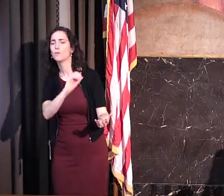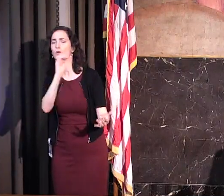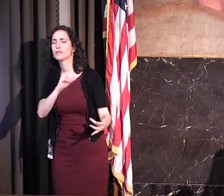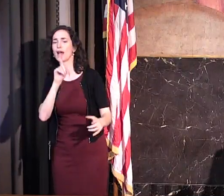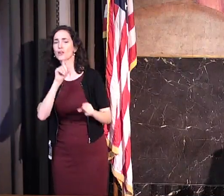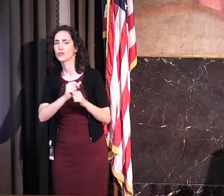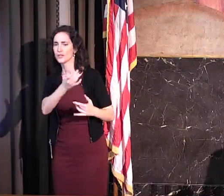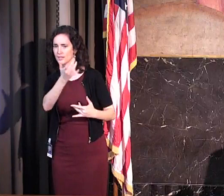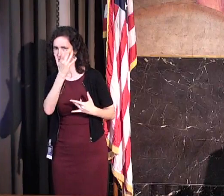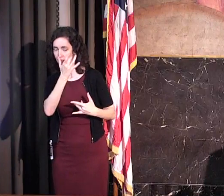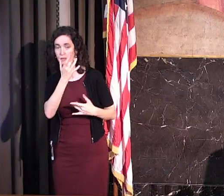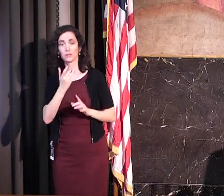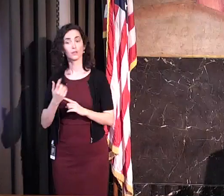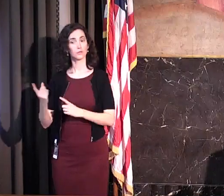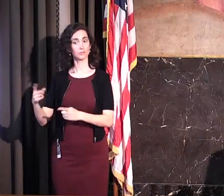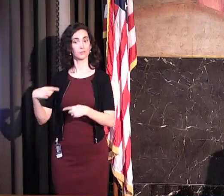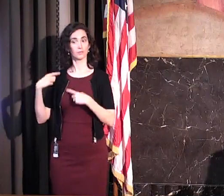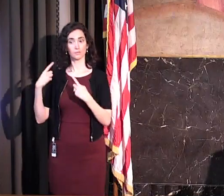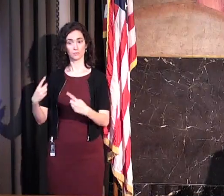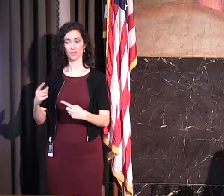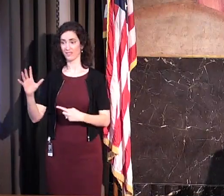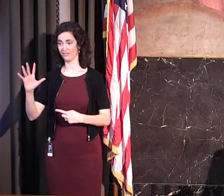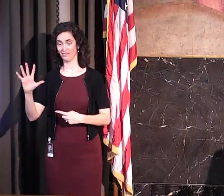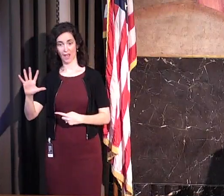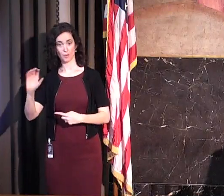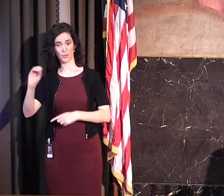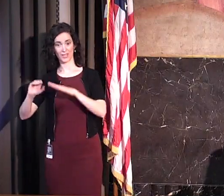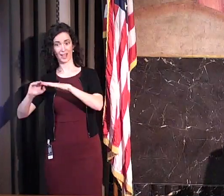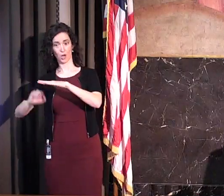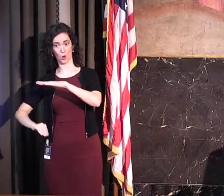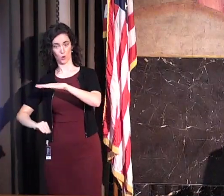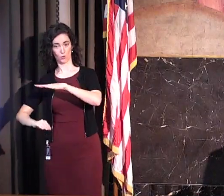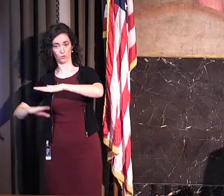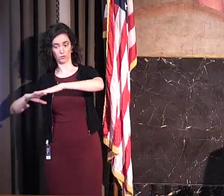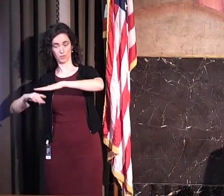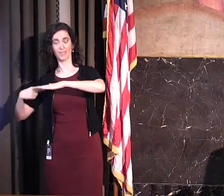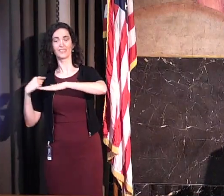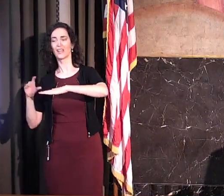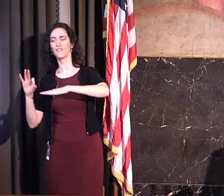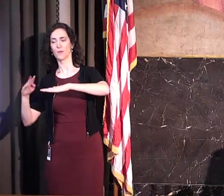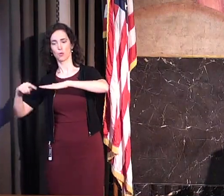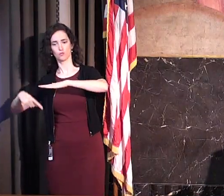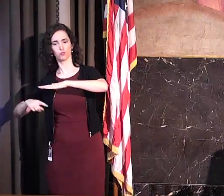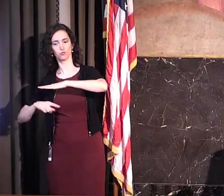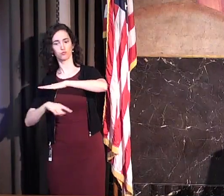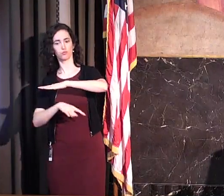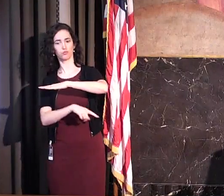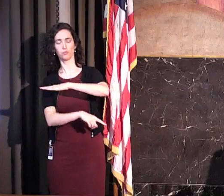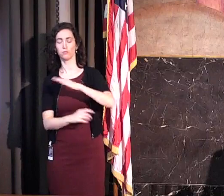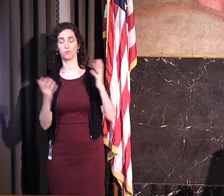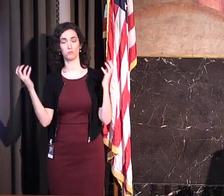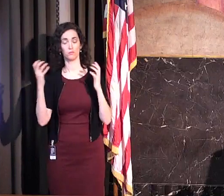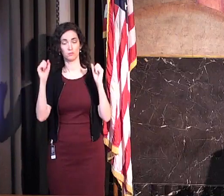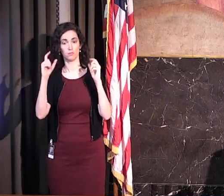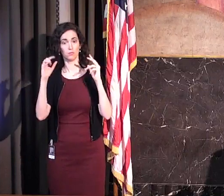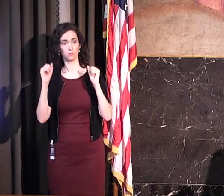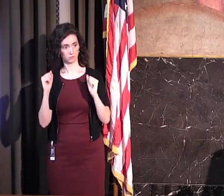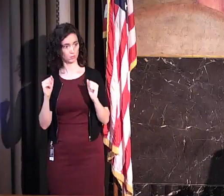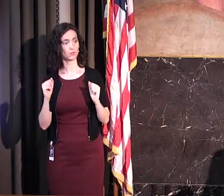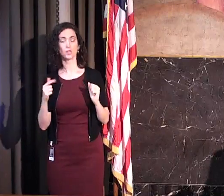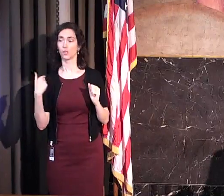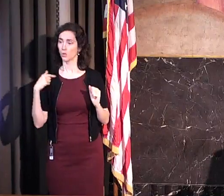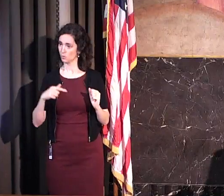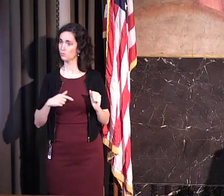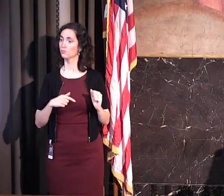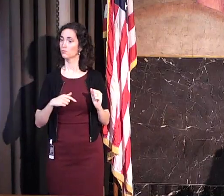been below 5% positivity since the beginning of February, which has been tremendous. We did a really good job coming